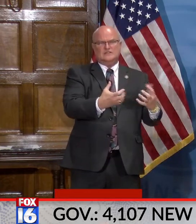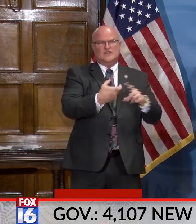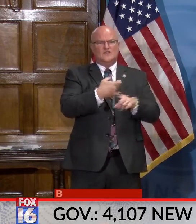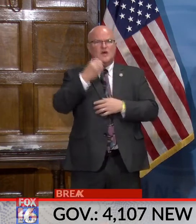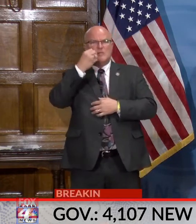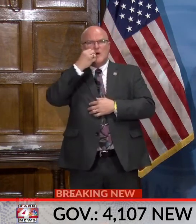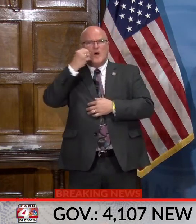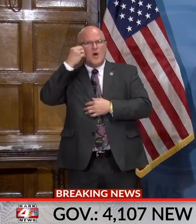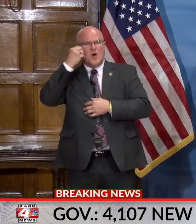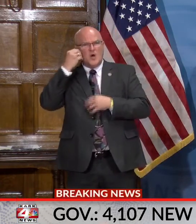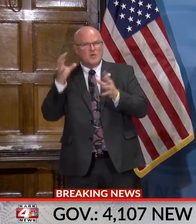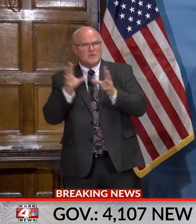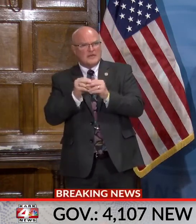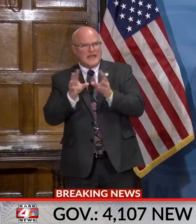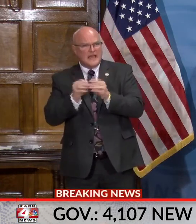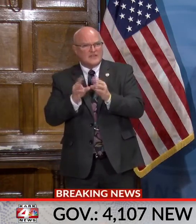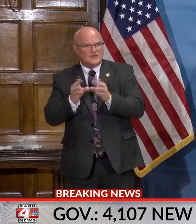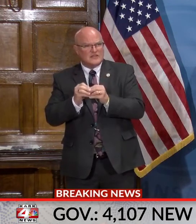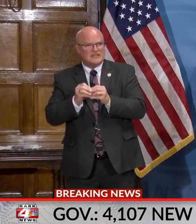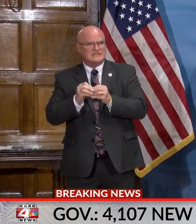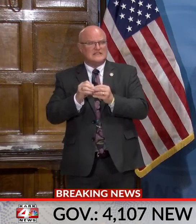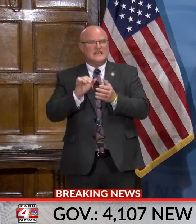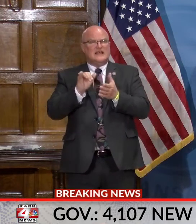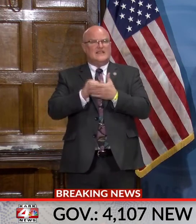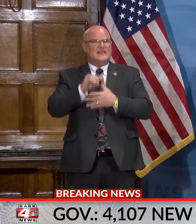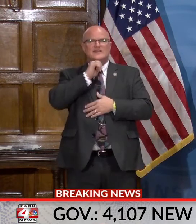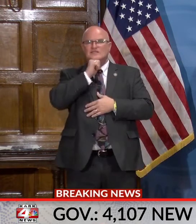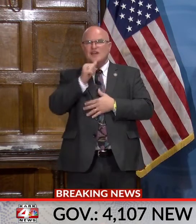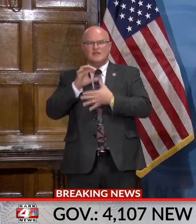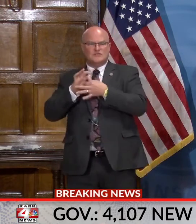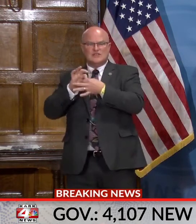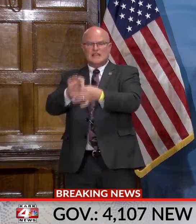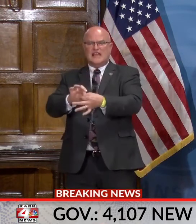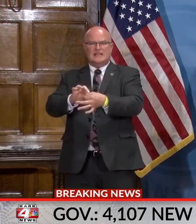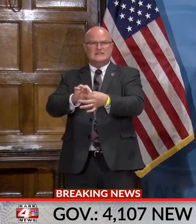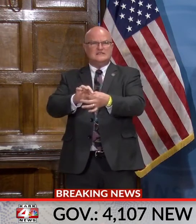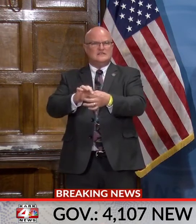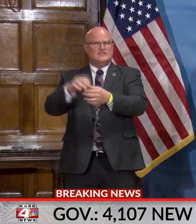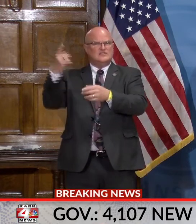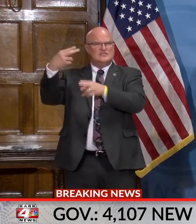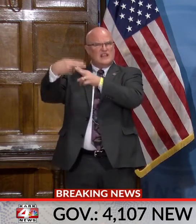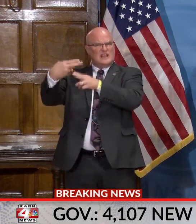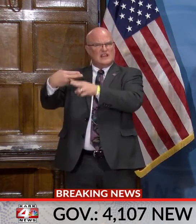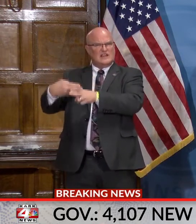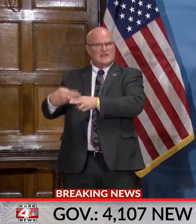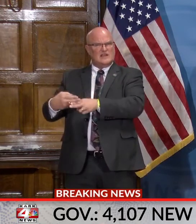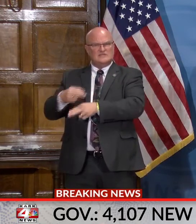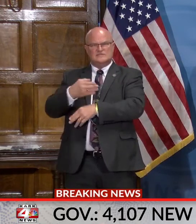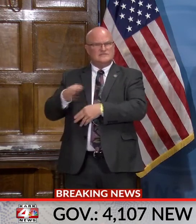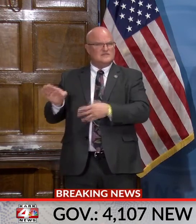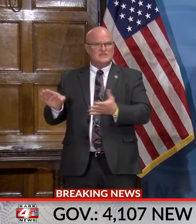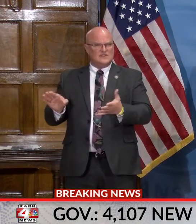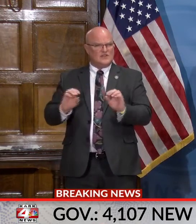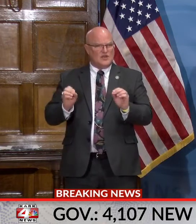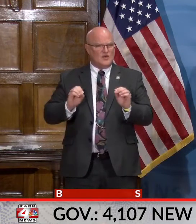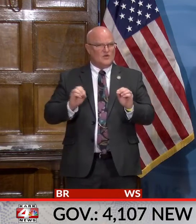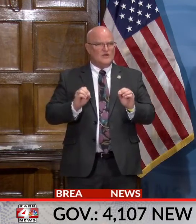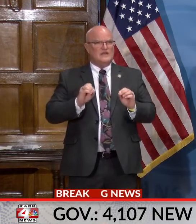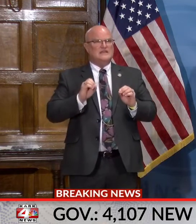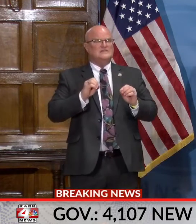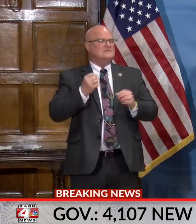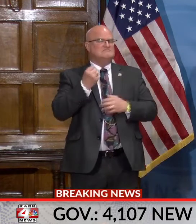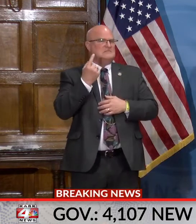home gatherings that are not related to everything you just described. And so it makes